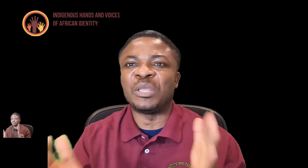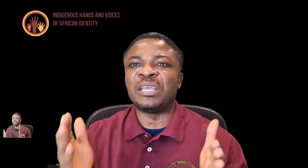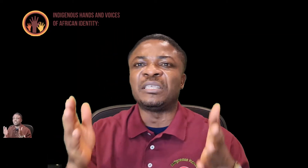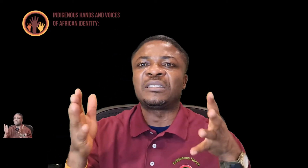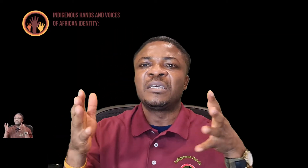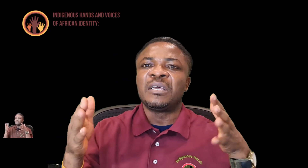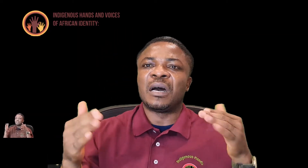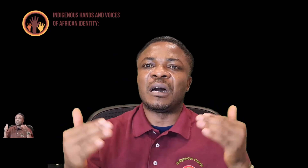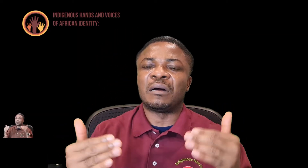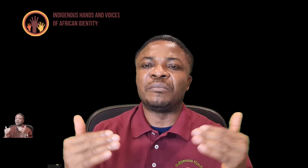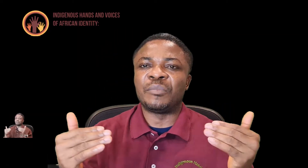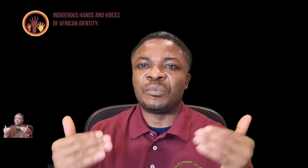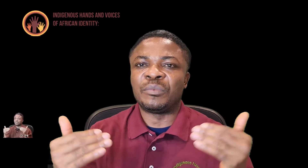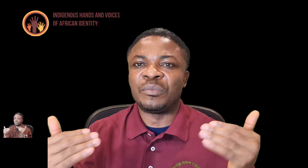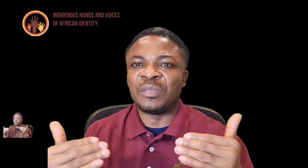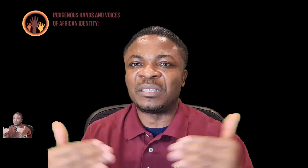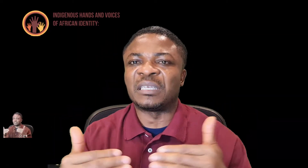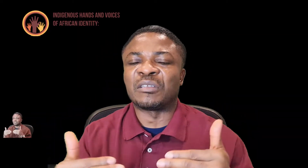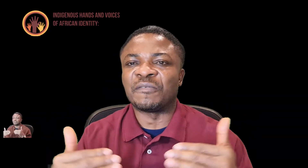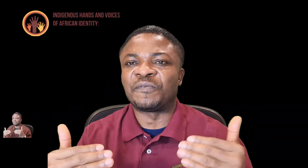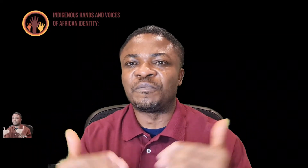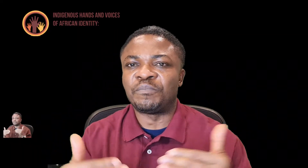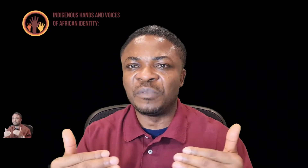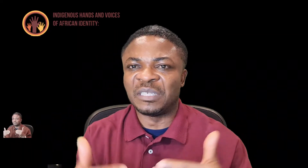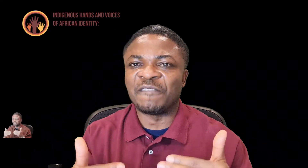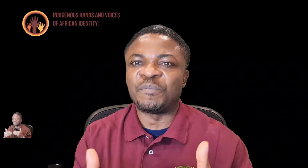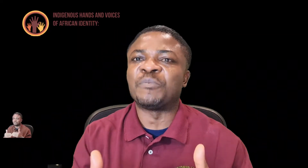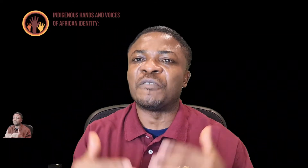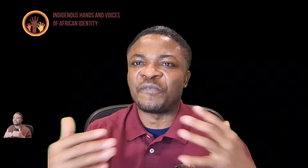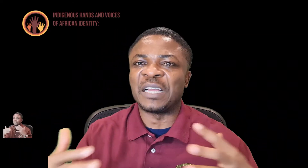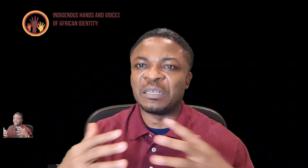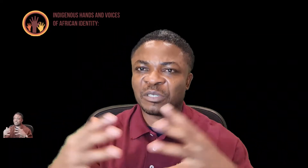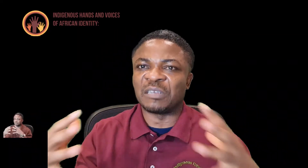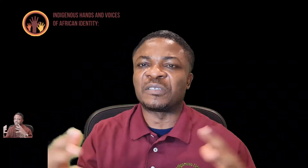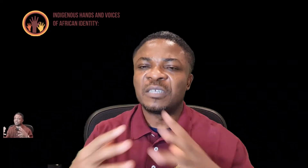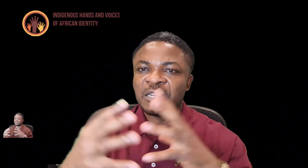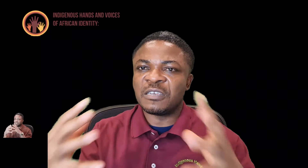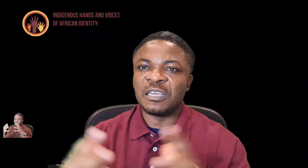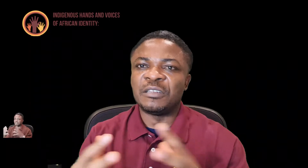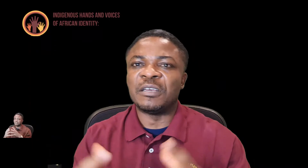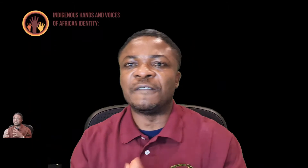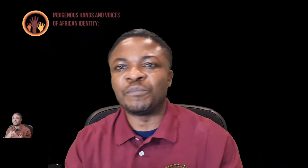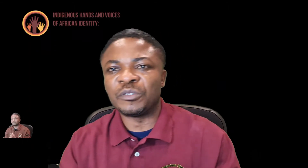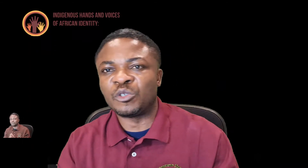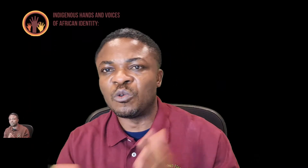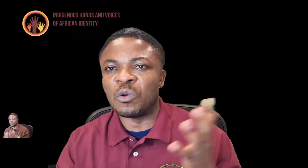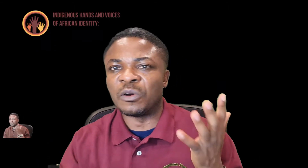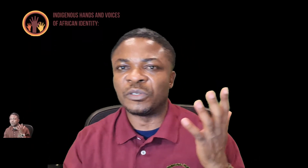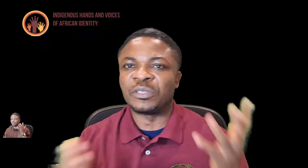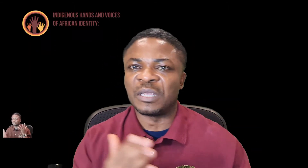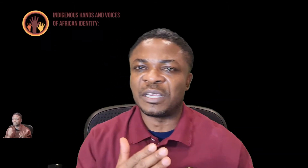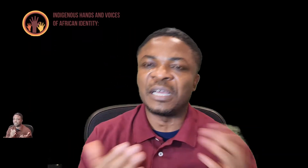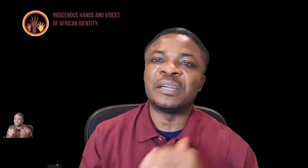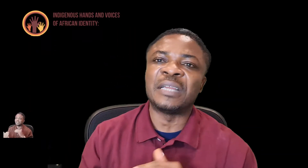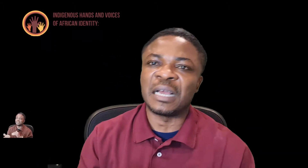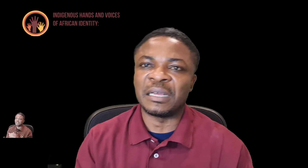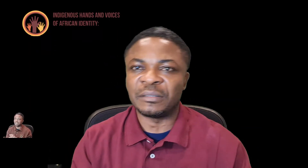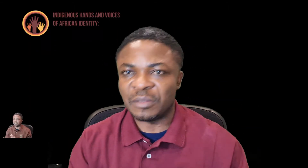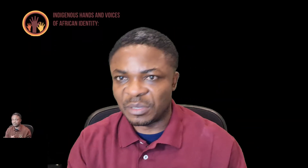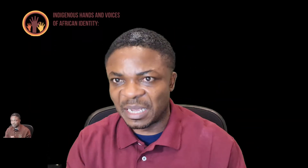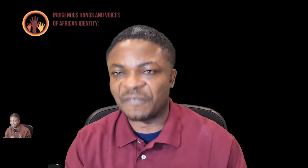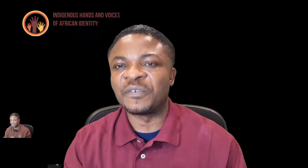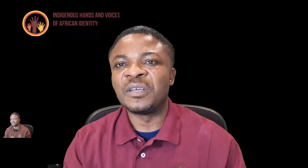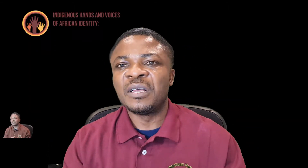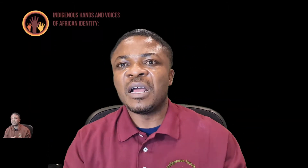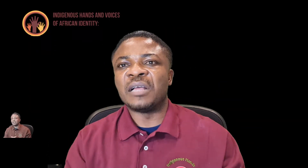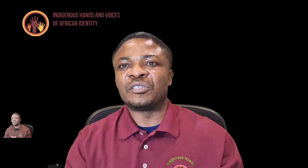So this set of deaf people find themselves in the two worlds, the hearing and